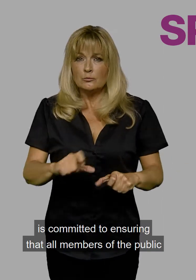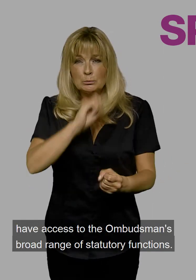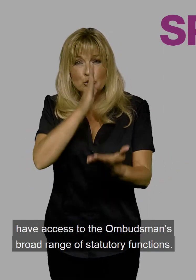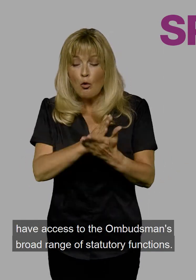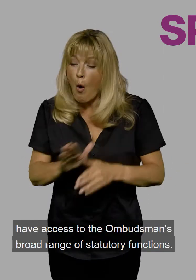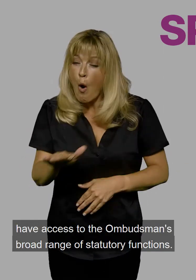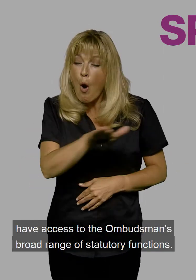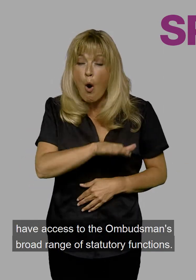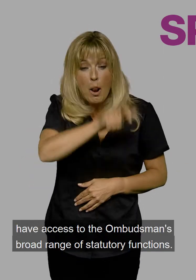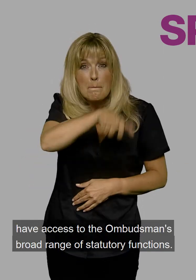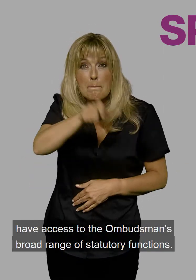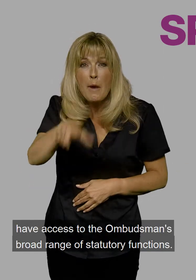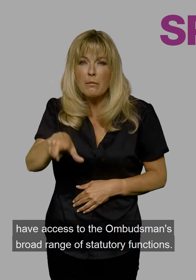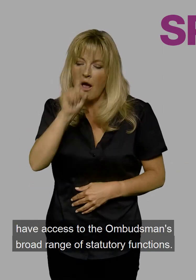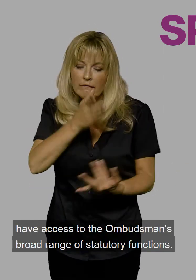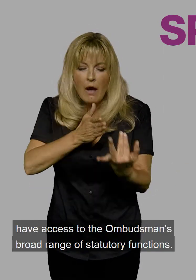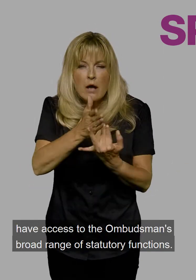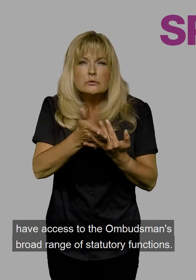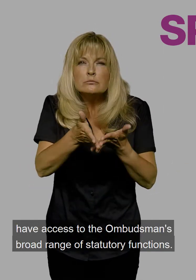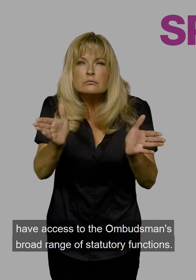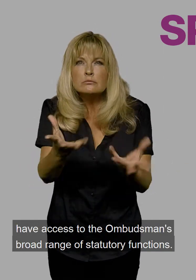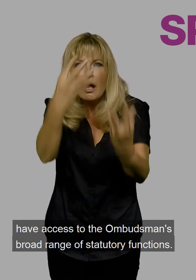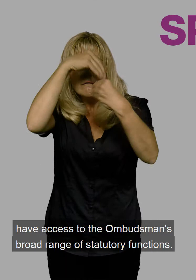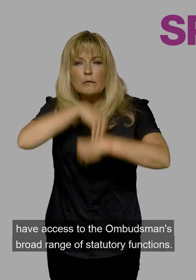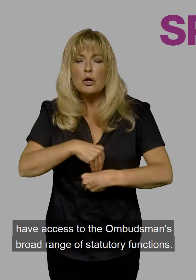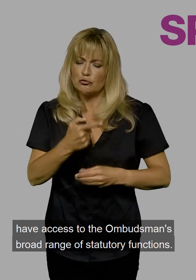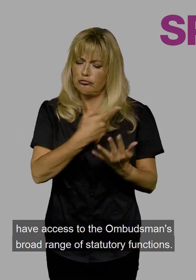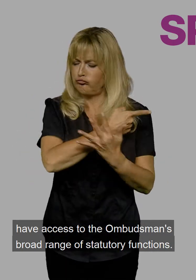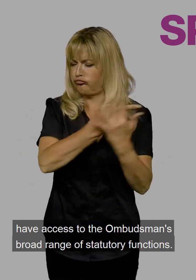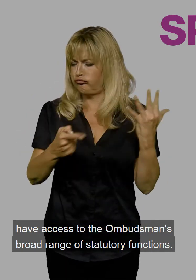have access to the Ombudsman's broad range of statutory functions.